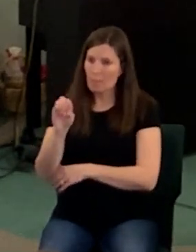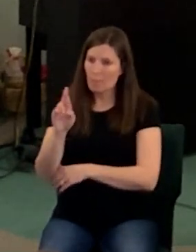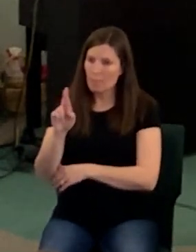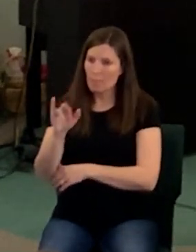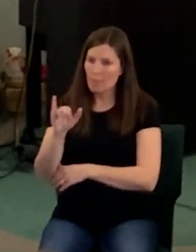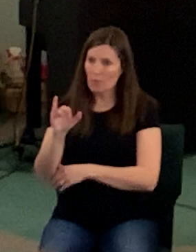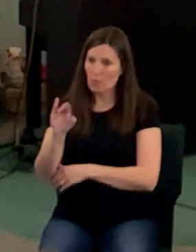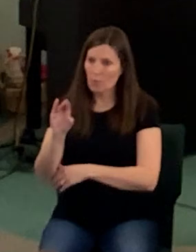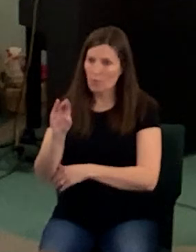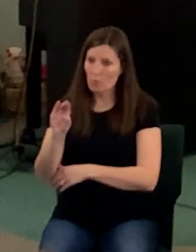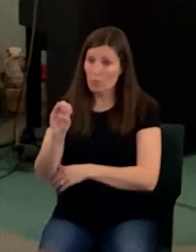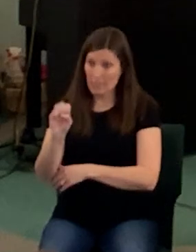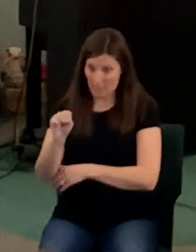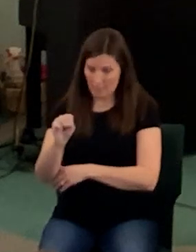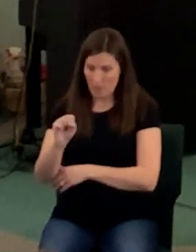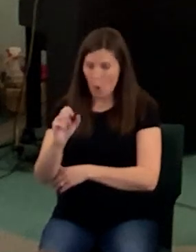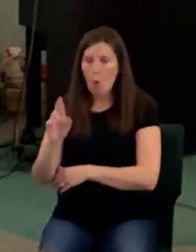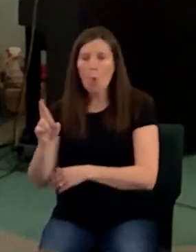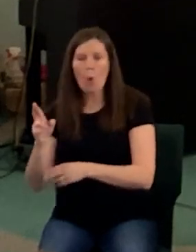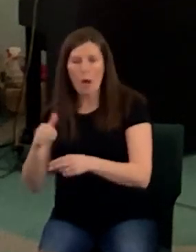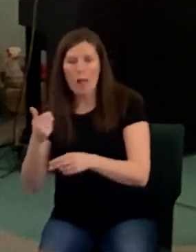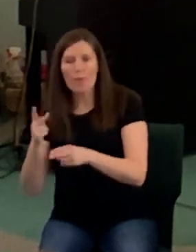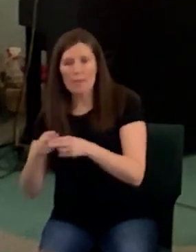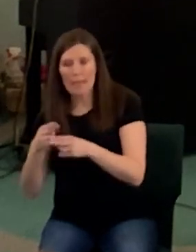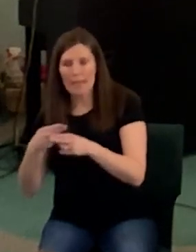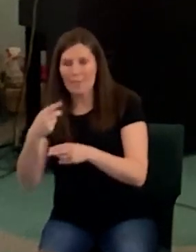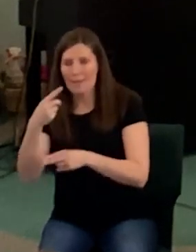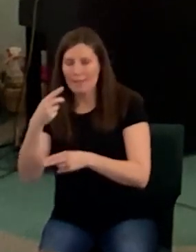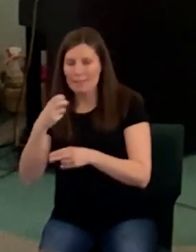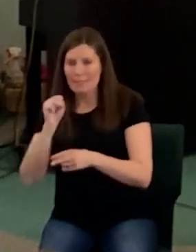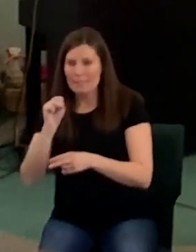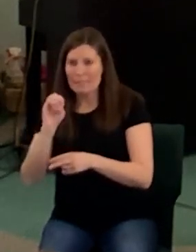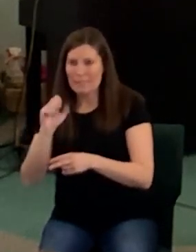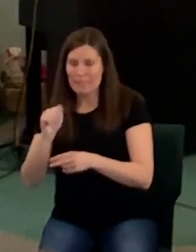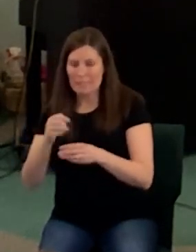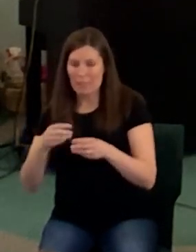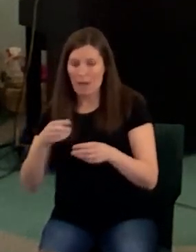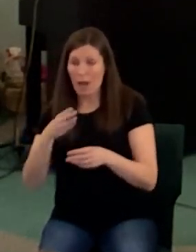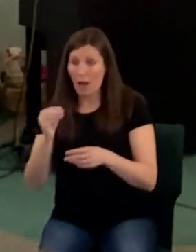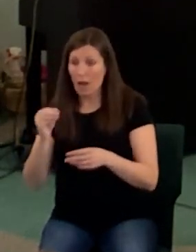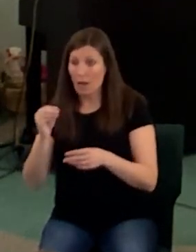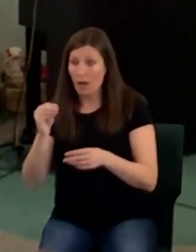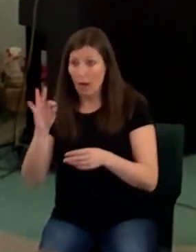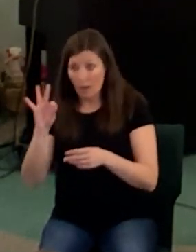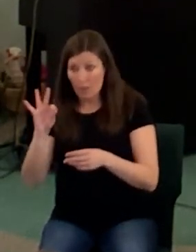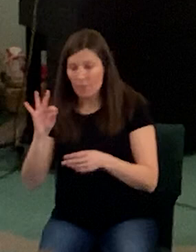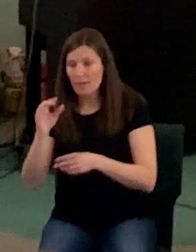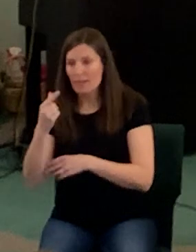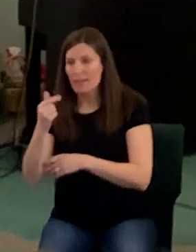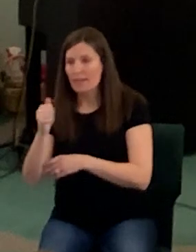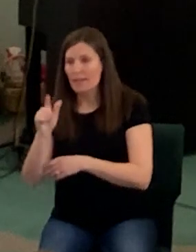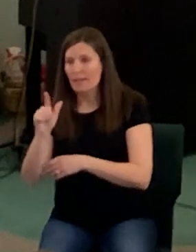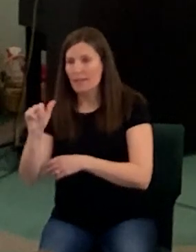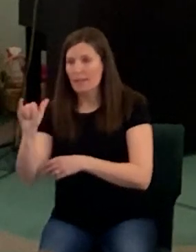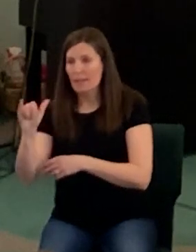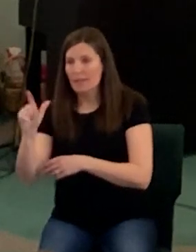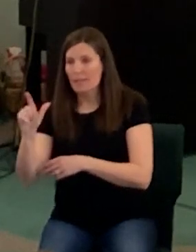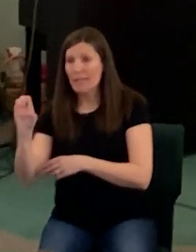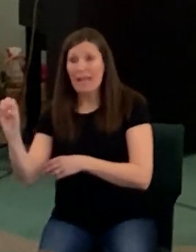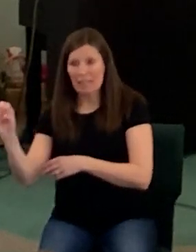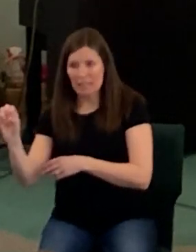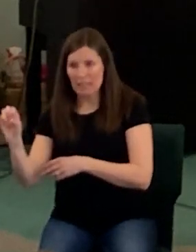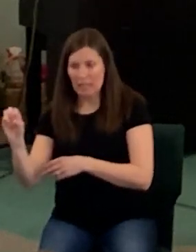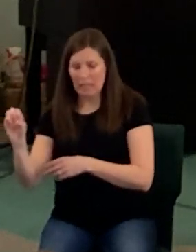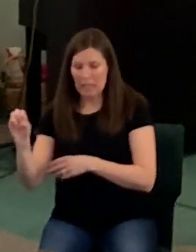Sea of Galilee. Now in Israel, there are two seas. There's the Sea of Galilee in the north, and then the Dead Sea in the south. I always remember it because the